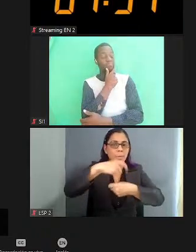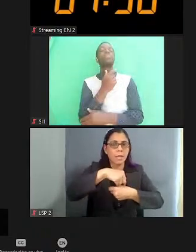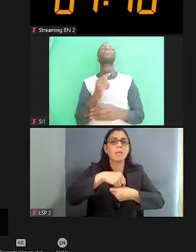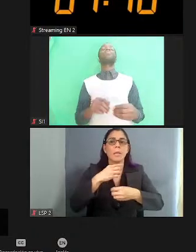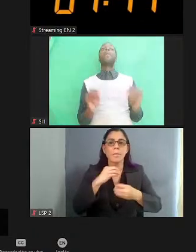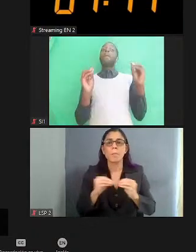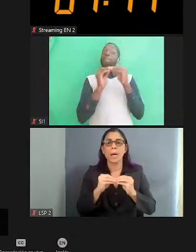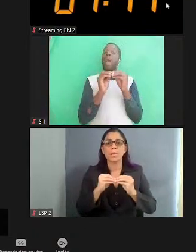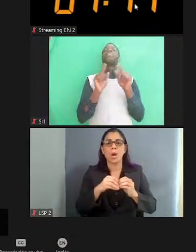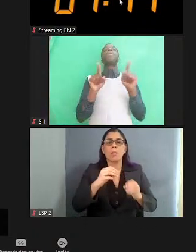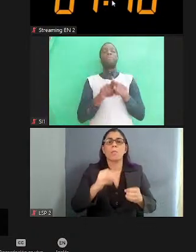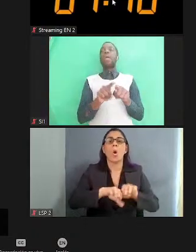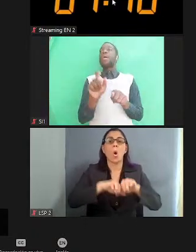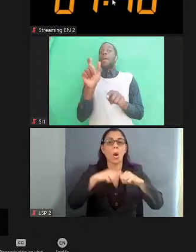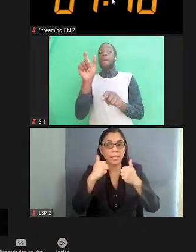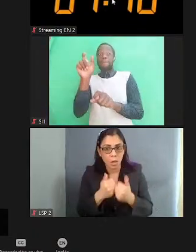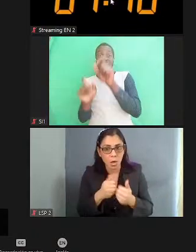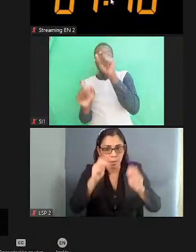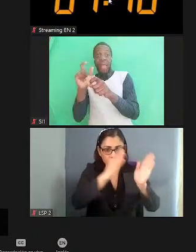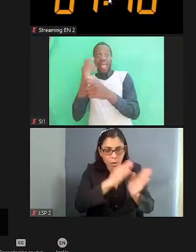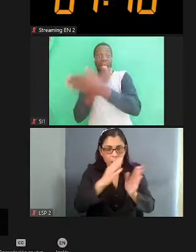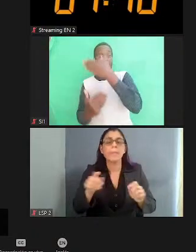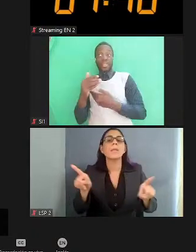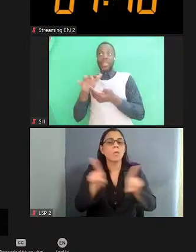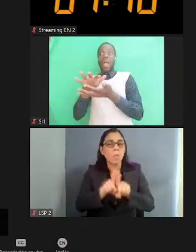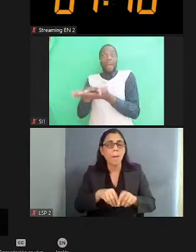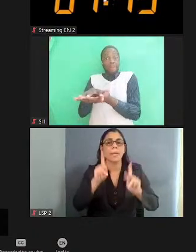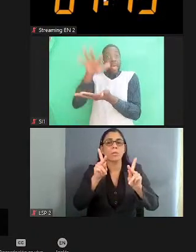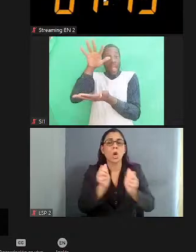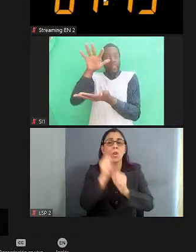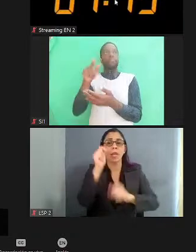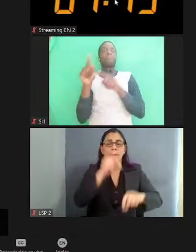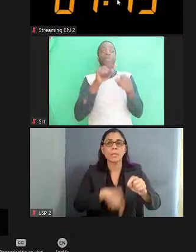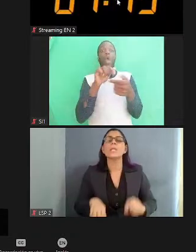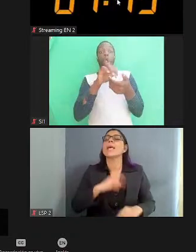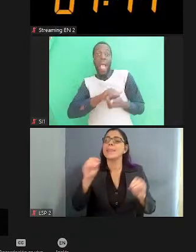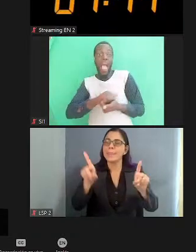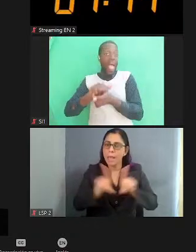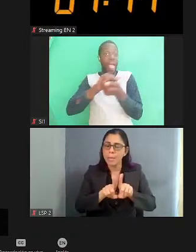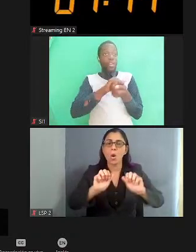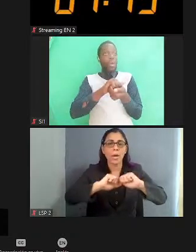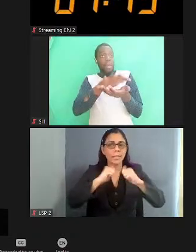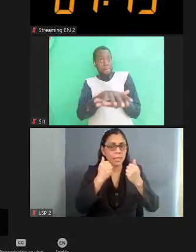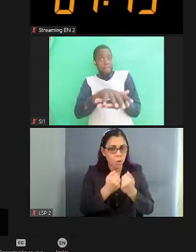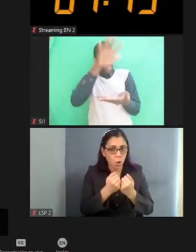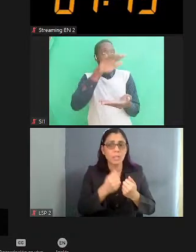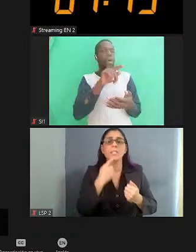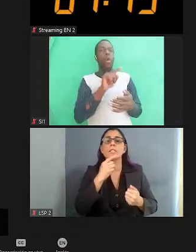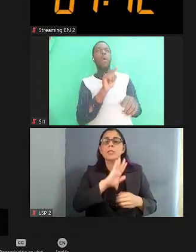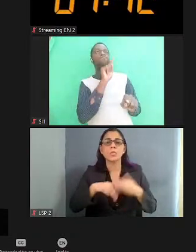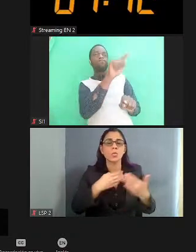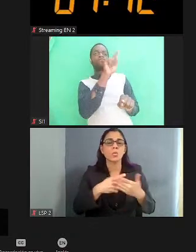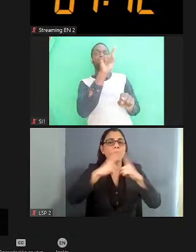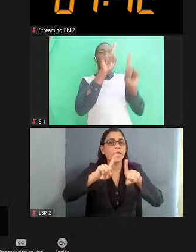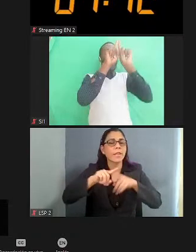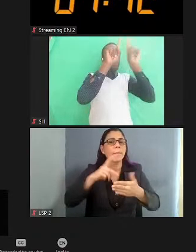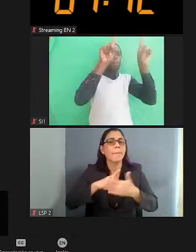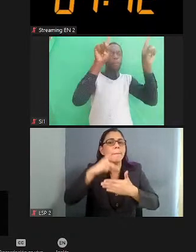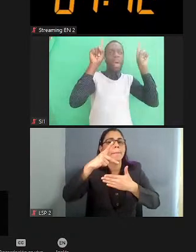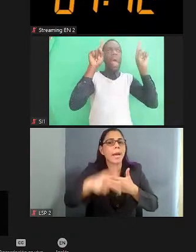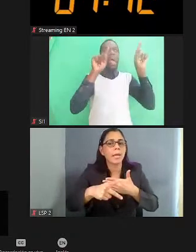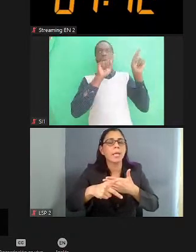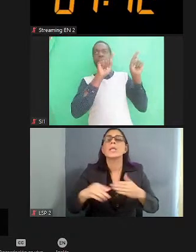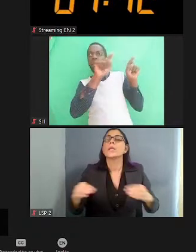participants and peoples with persons with disabilities organizations and